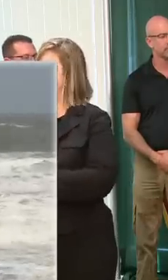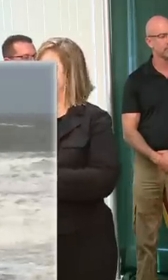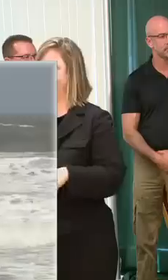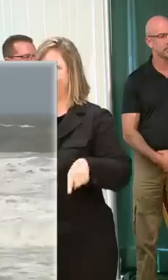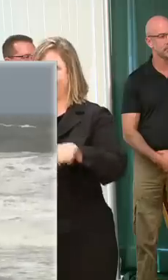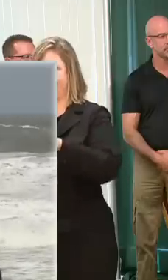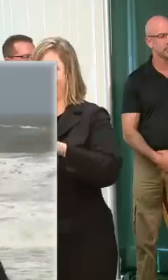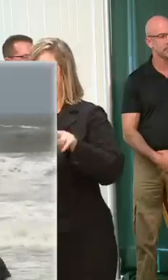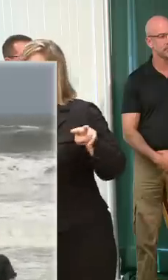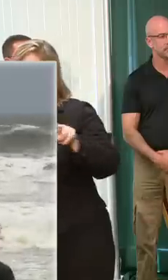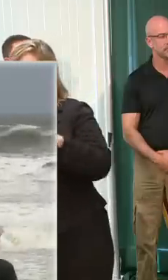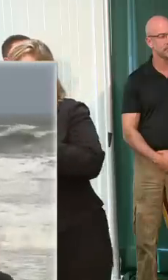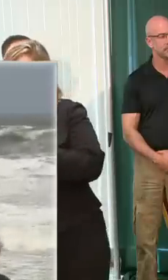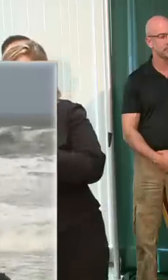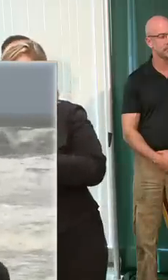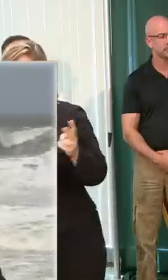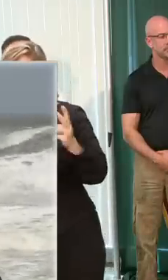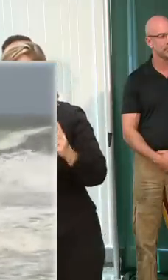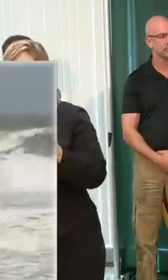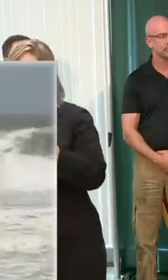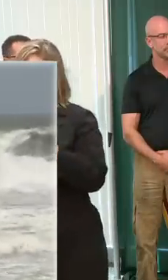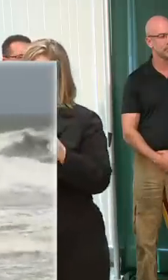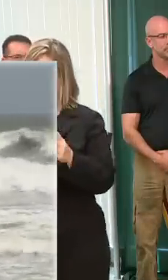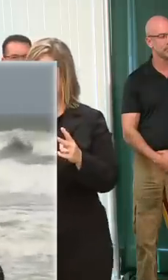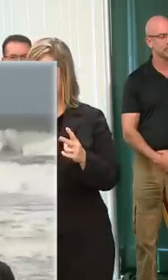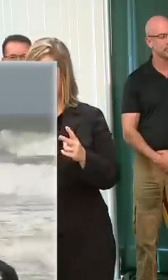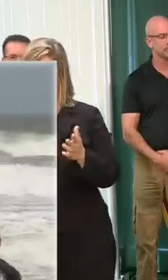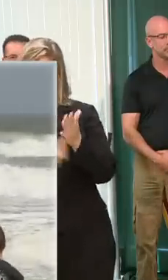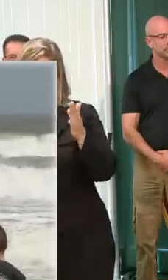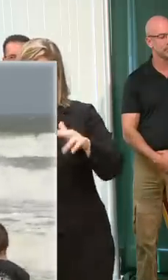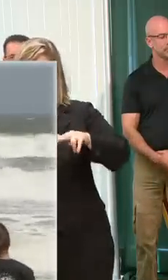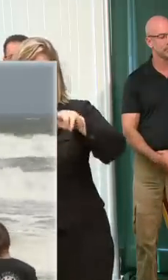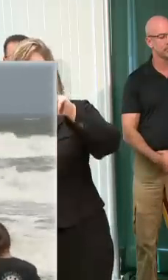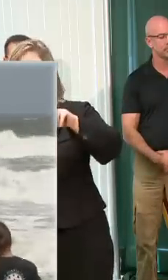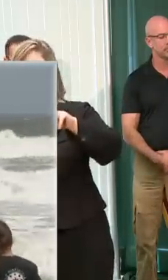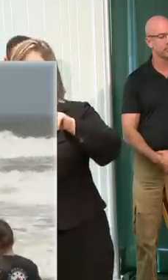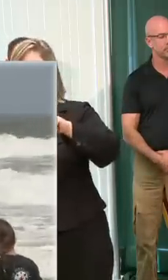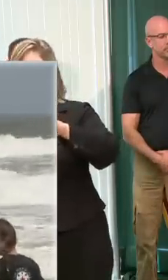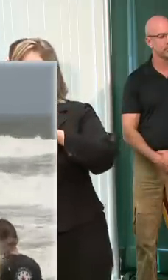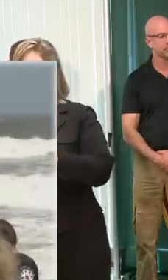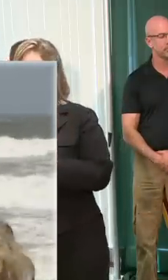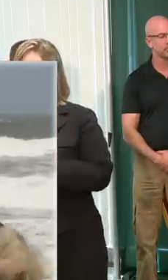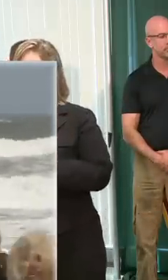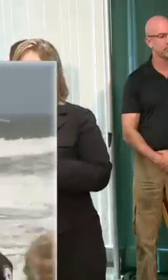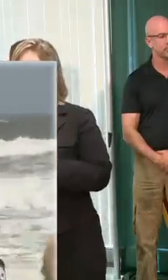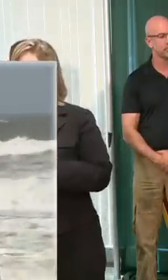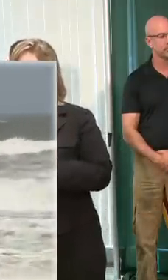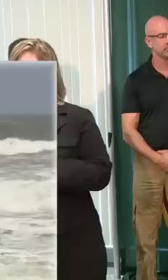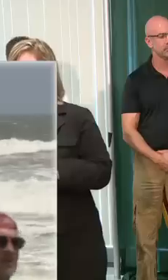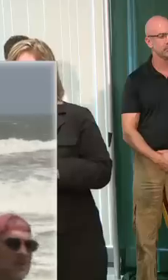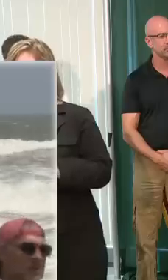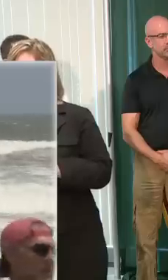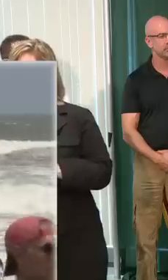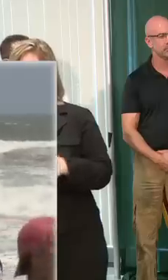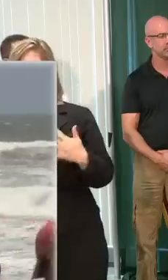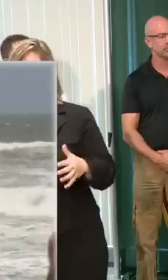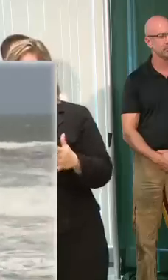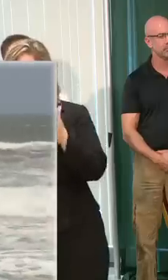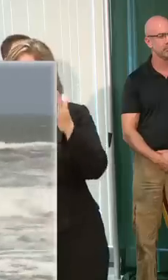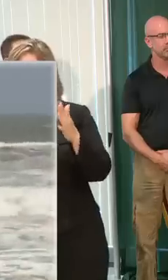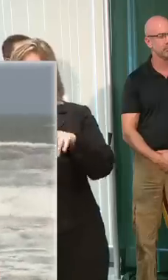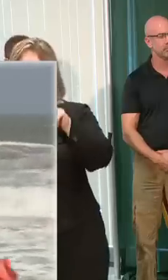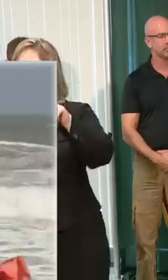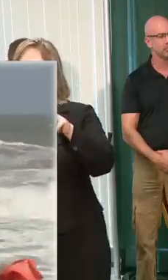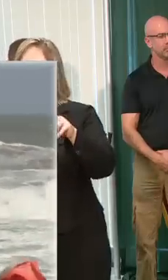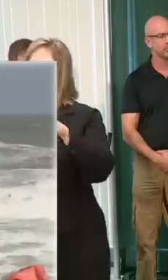that, I want you to contact your local law enforcement agency. You can do that by our non-emergency line, or in situations like this, call 911. All of the